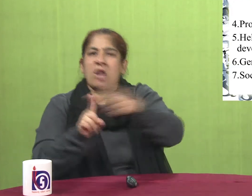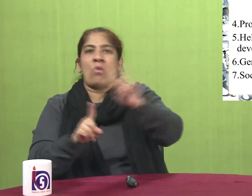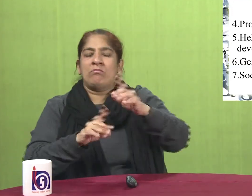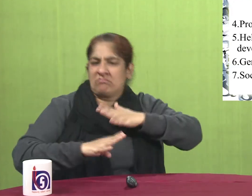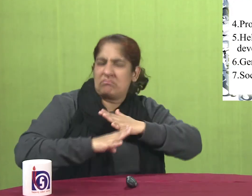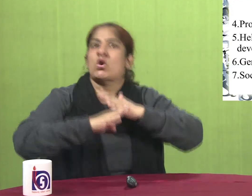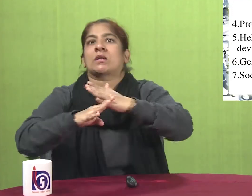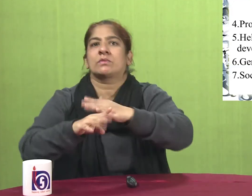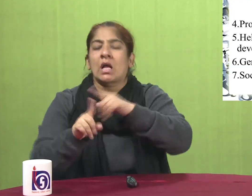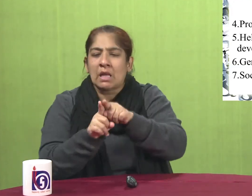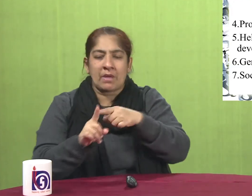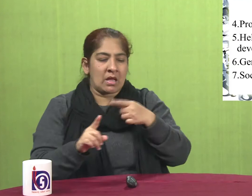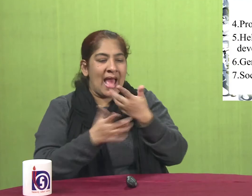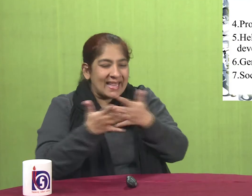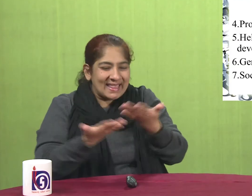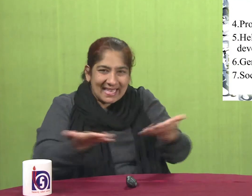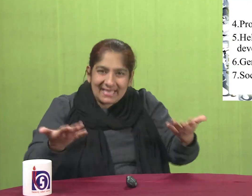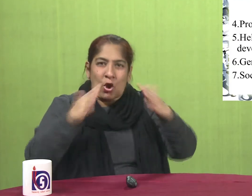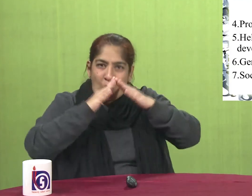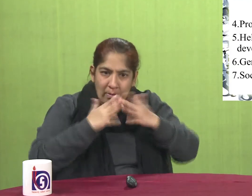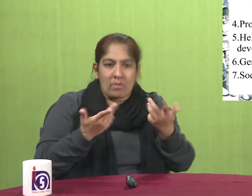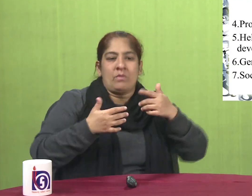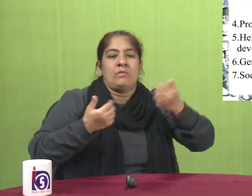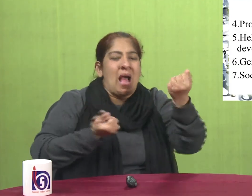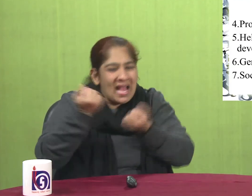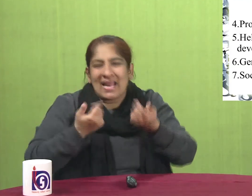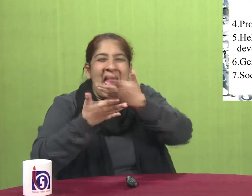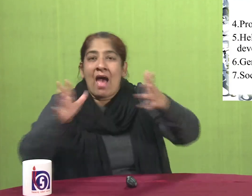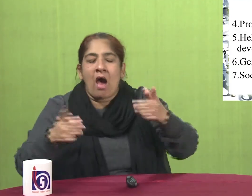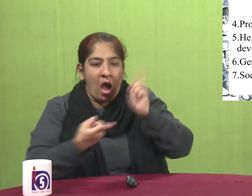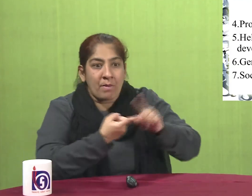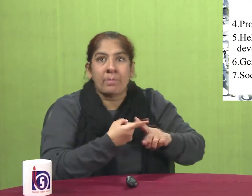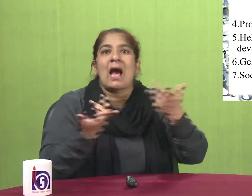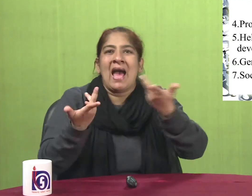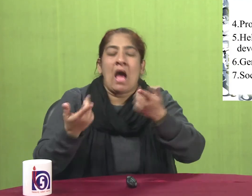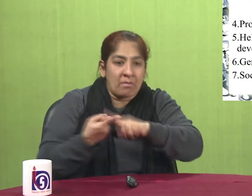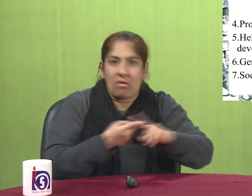Your liabilities are protected due to insurance.